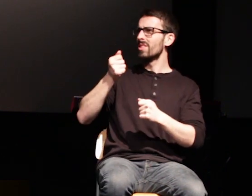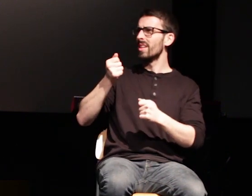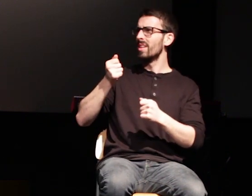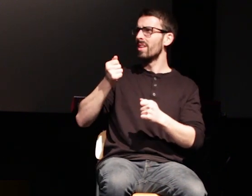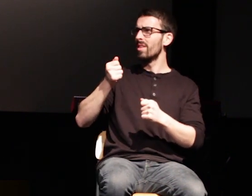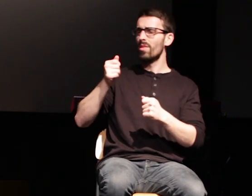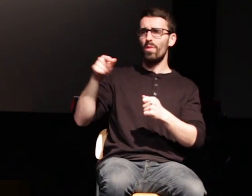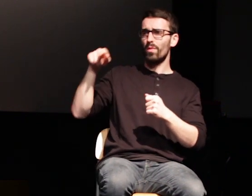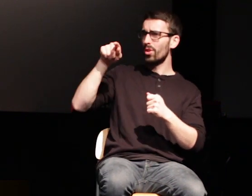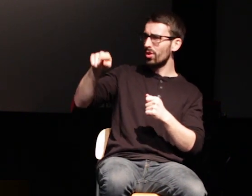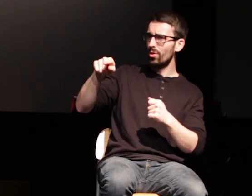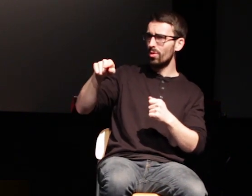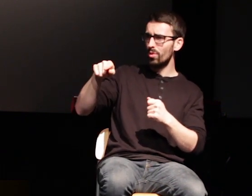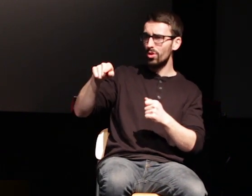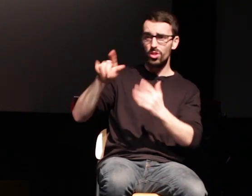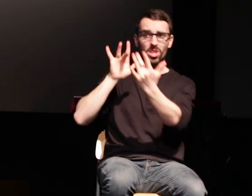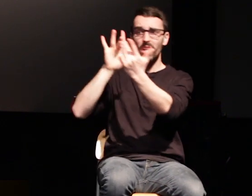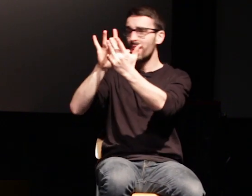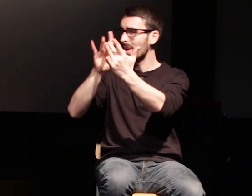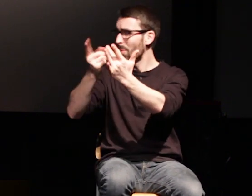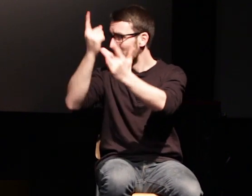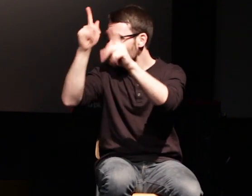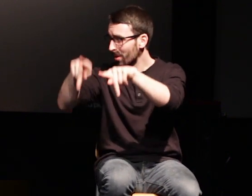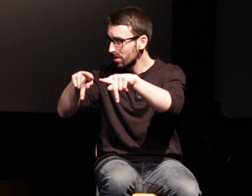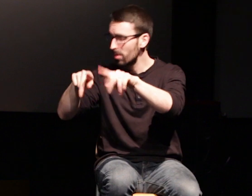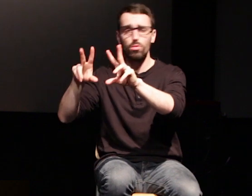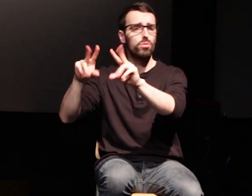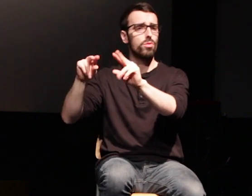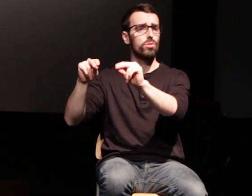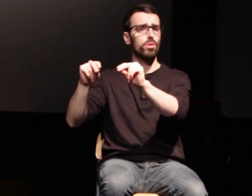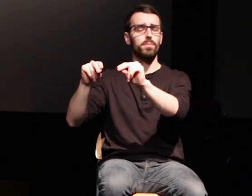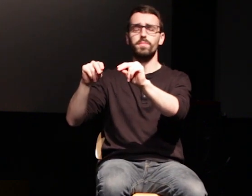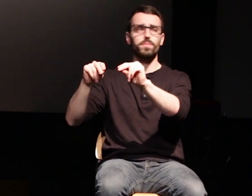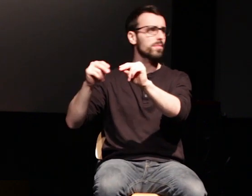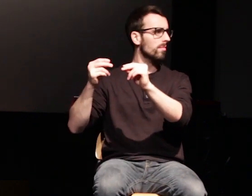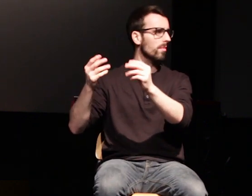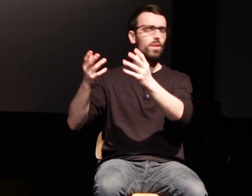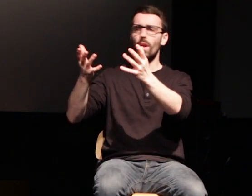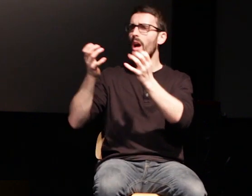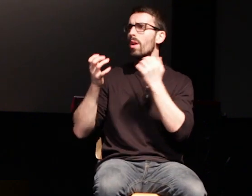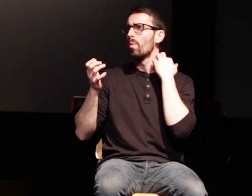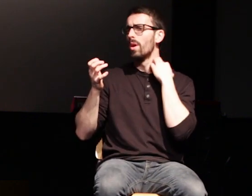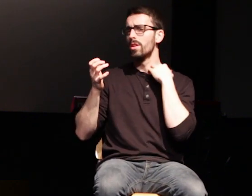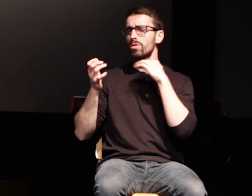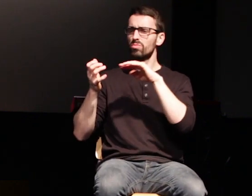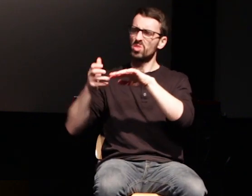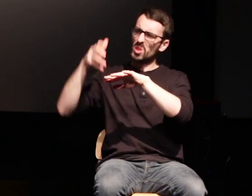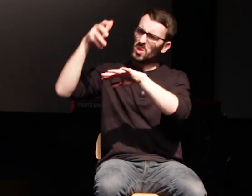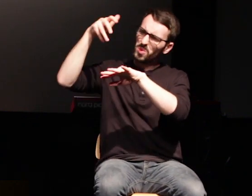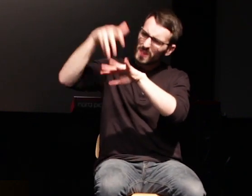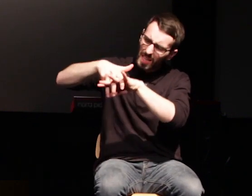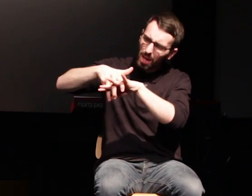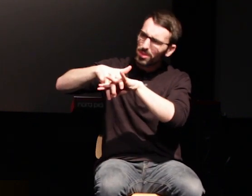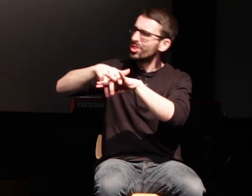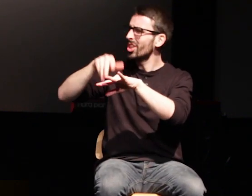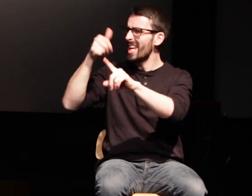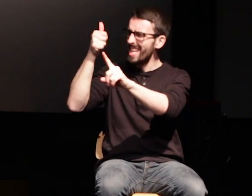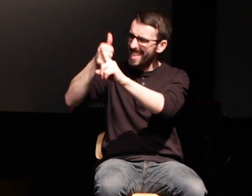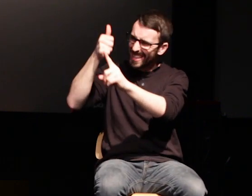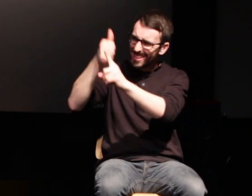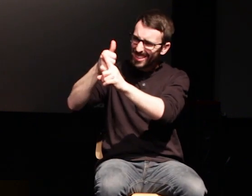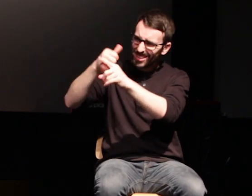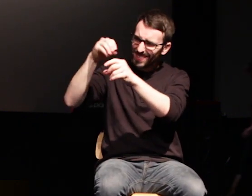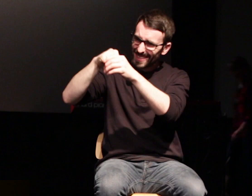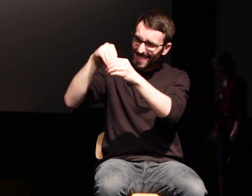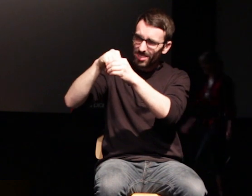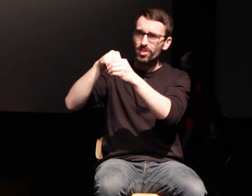I'm not looking for you to just reach one person and call it good. No. I'm looking, what I want to sow in you and the seeds in your heart, the fruit